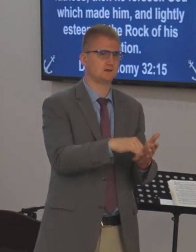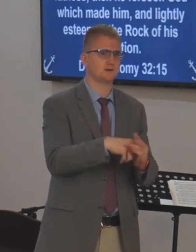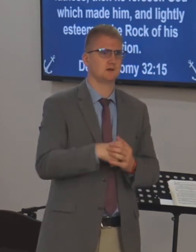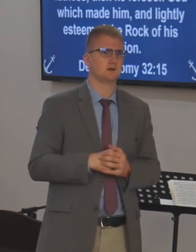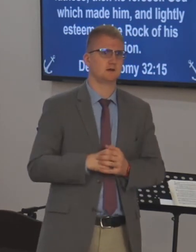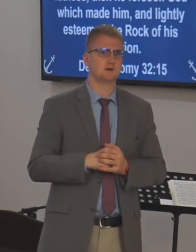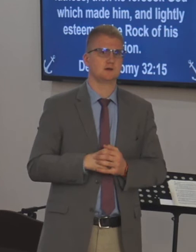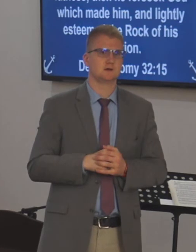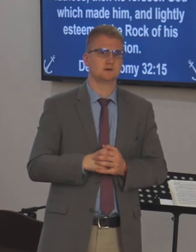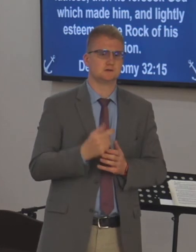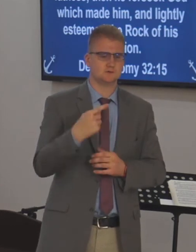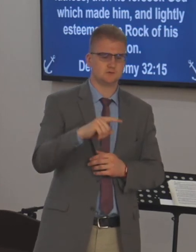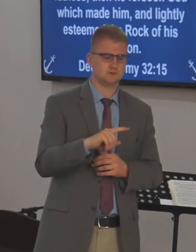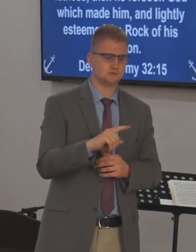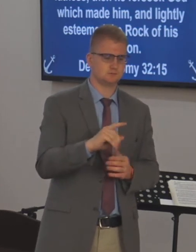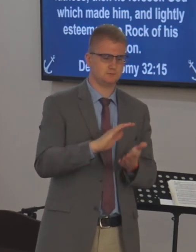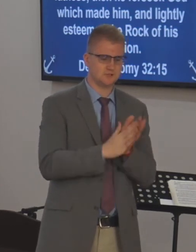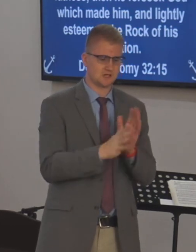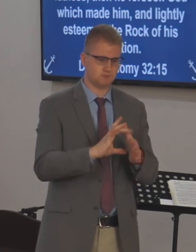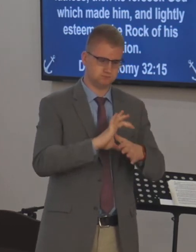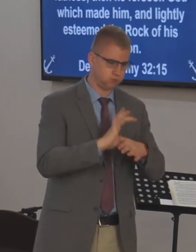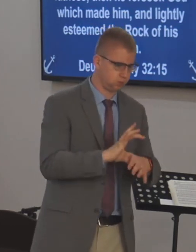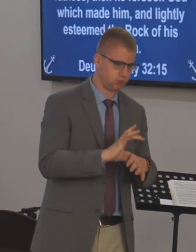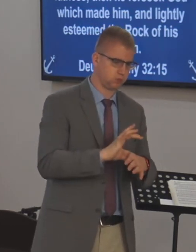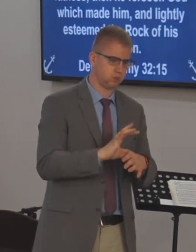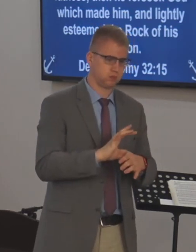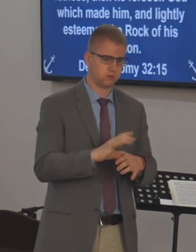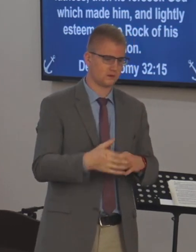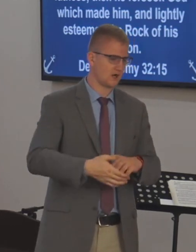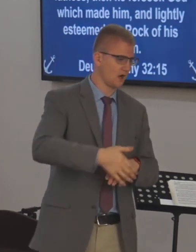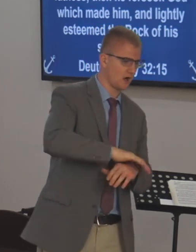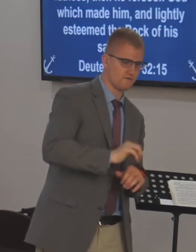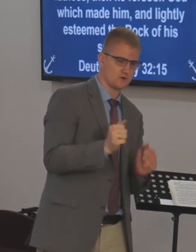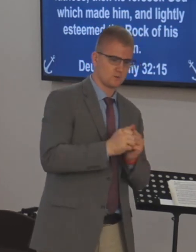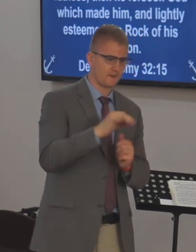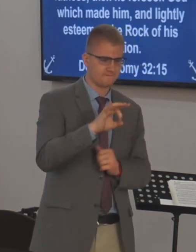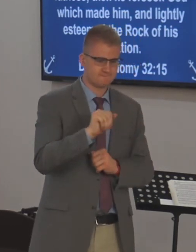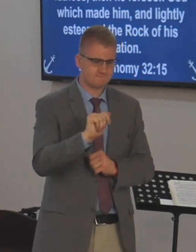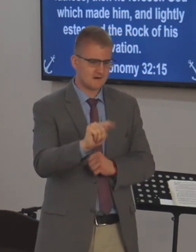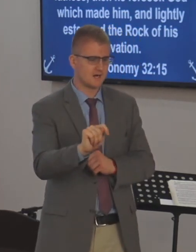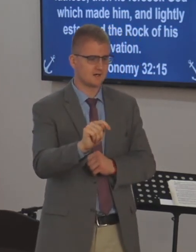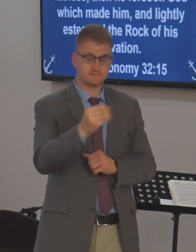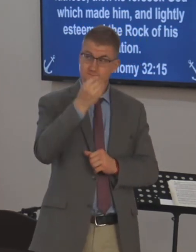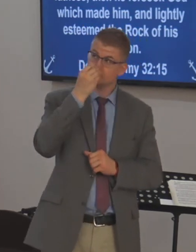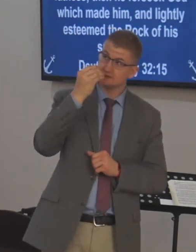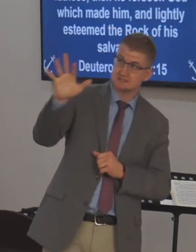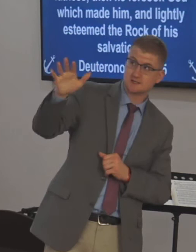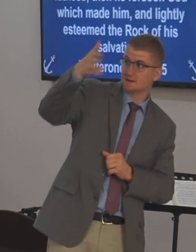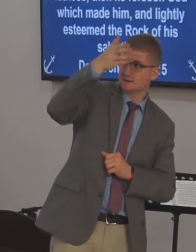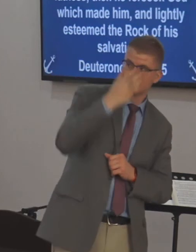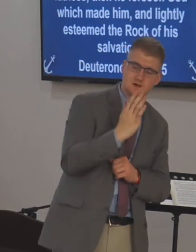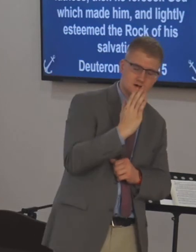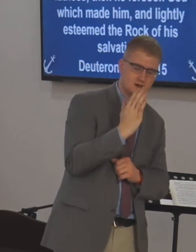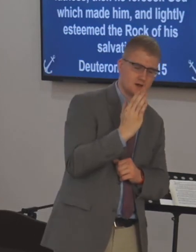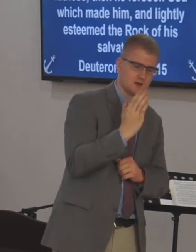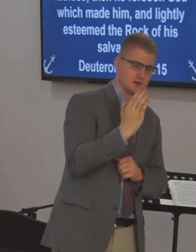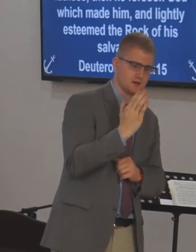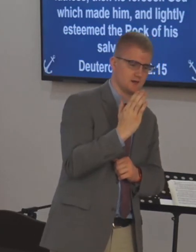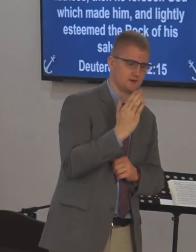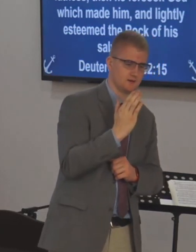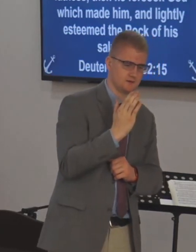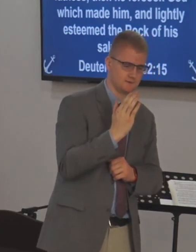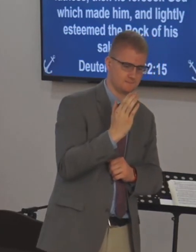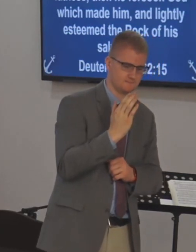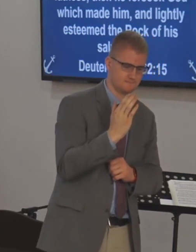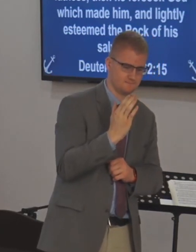art grown thick, thou art covered with fatness. Then he forsook God, which made him, and lightly esteemed, here it is